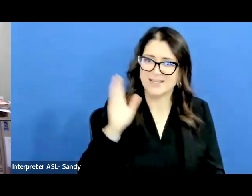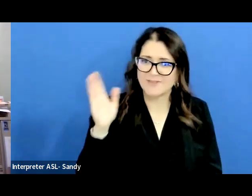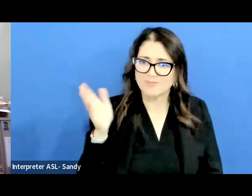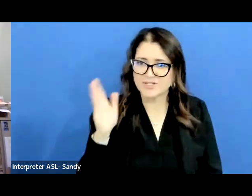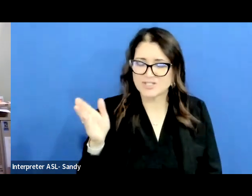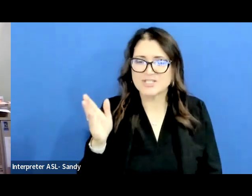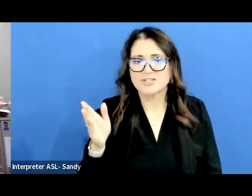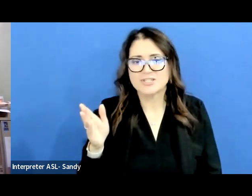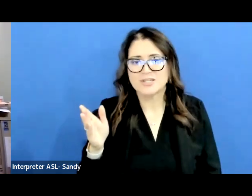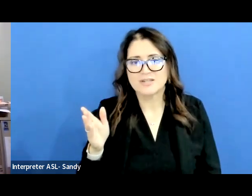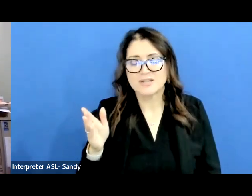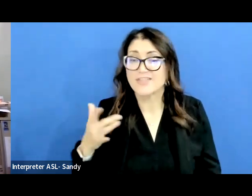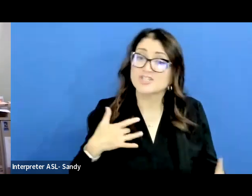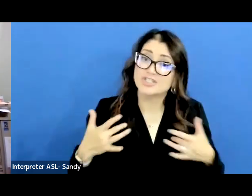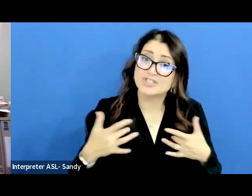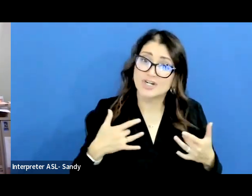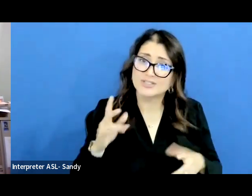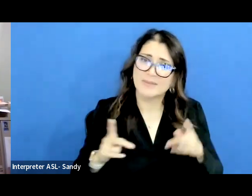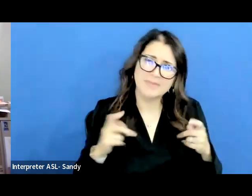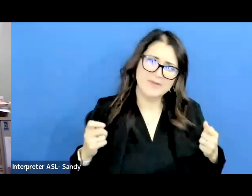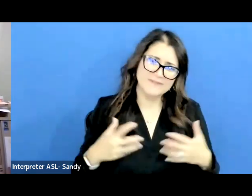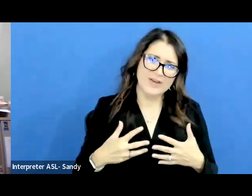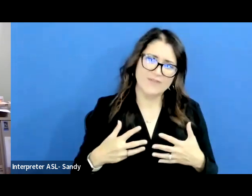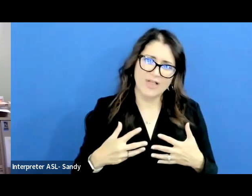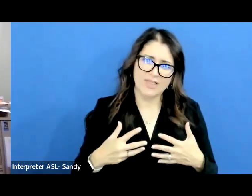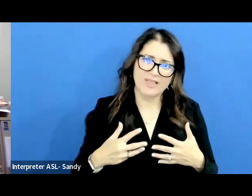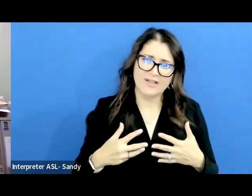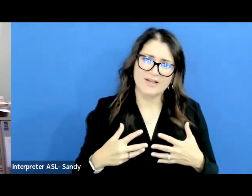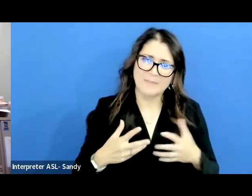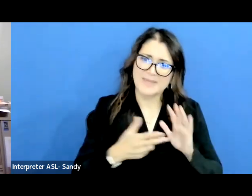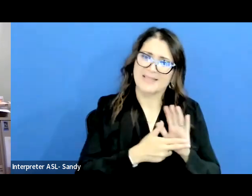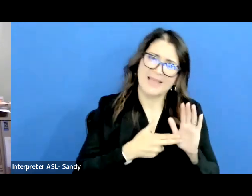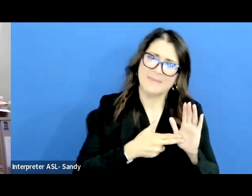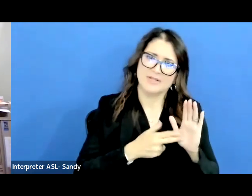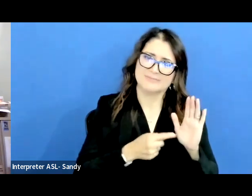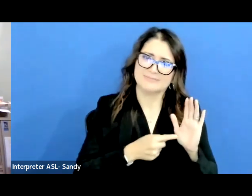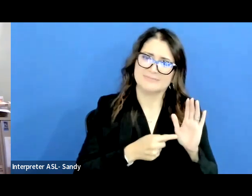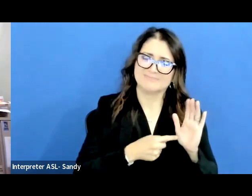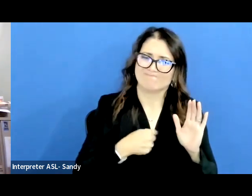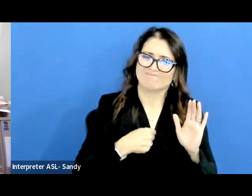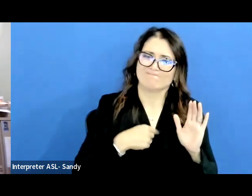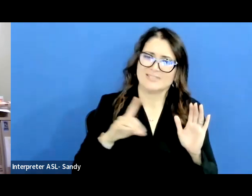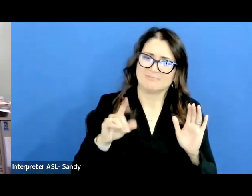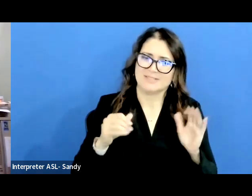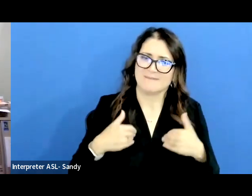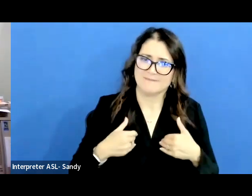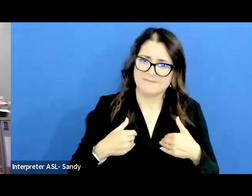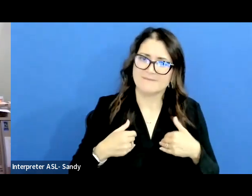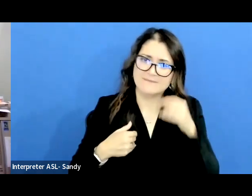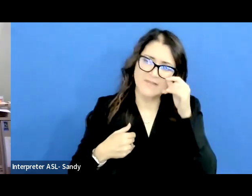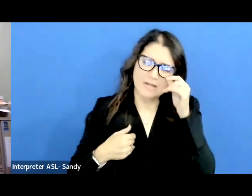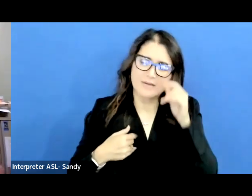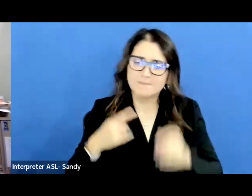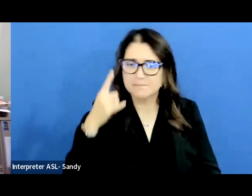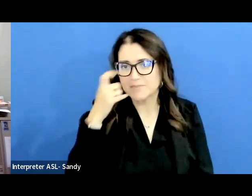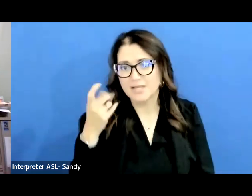there's concerns. People are fearful about being labeled as a person with a disability